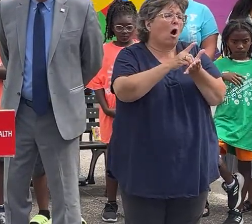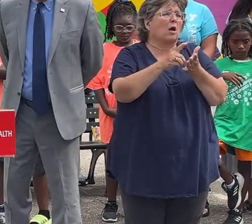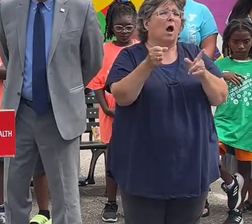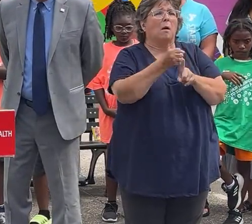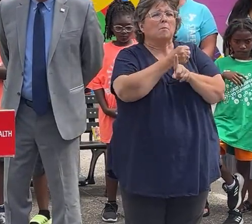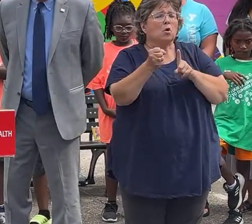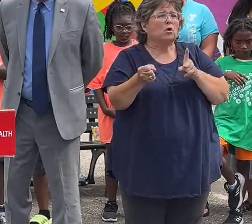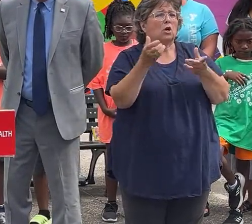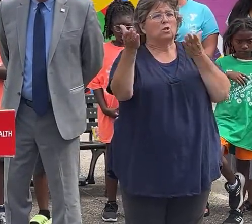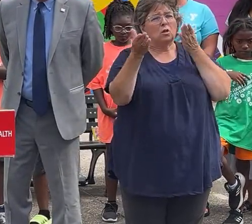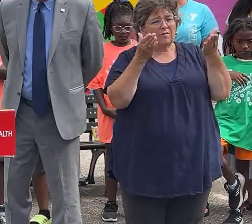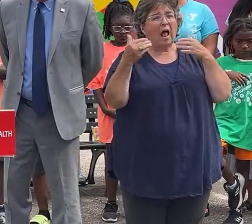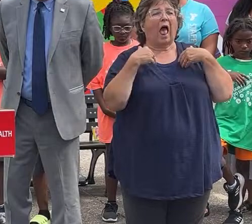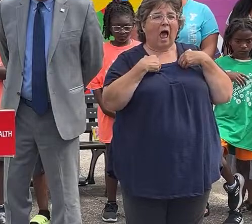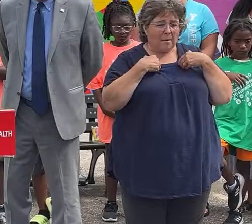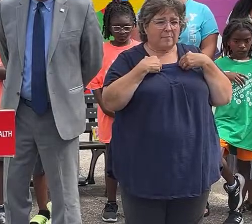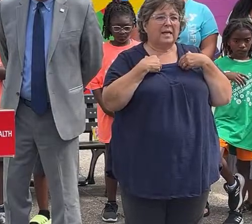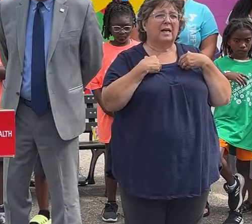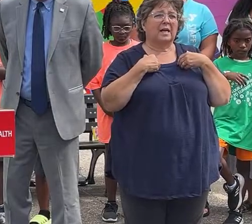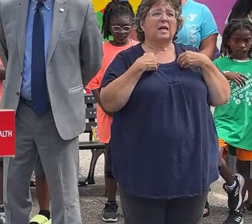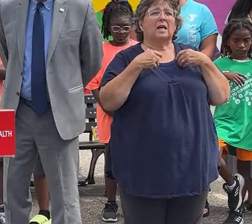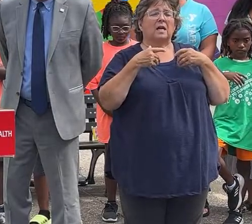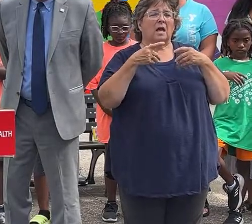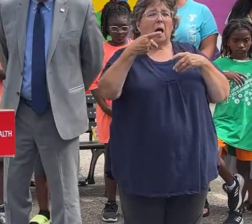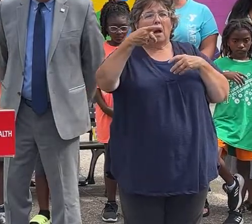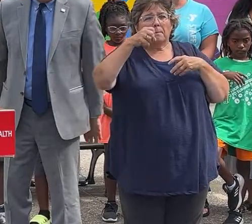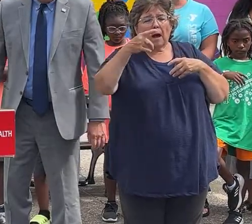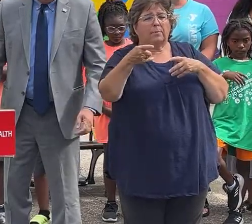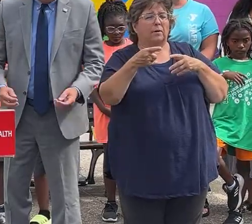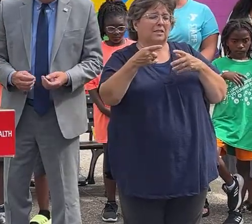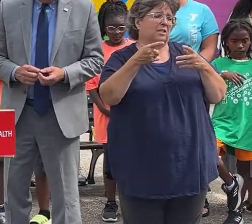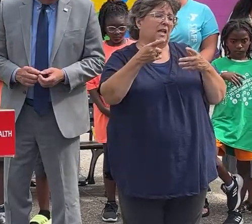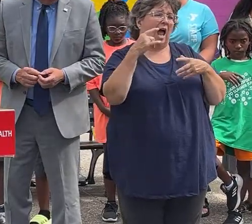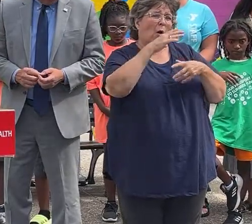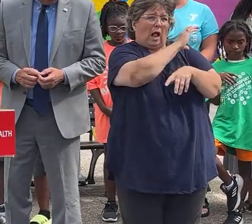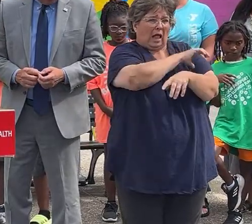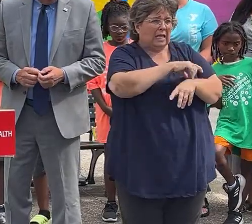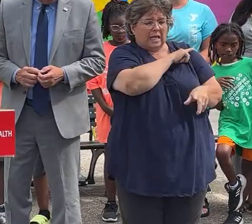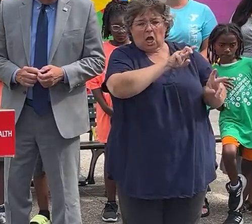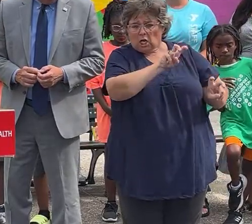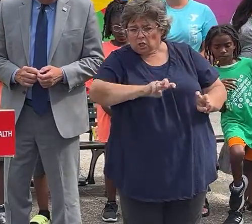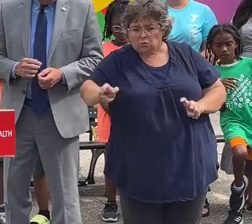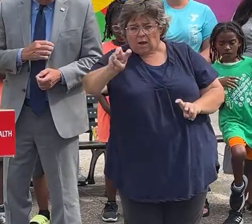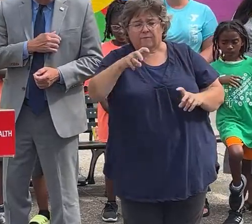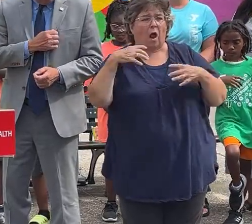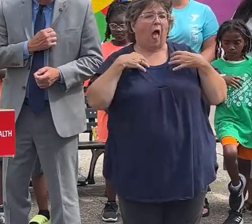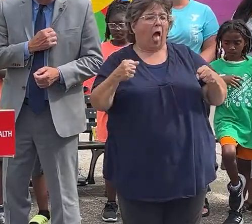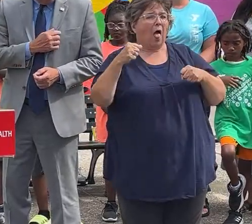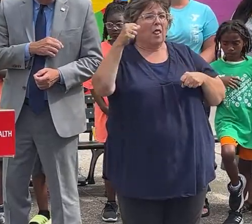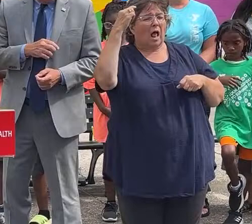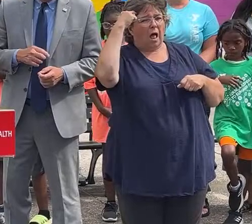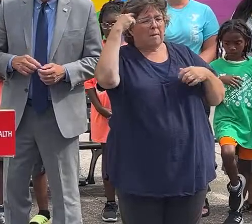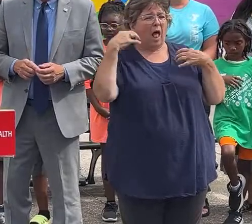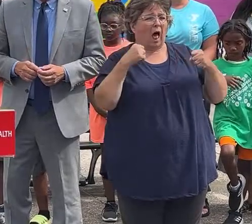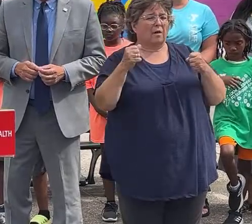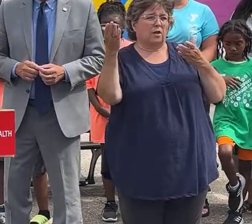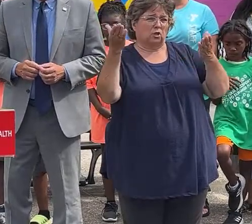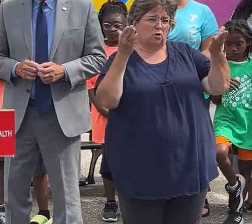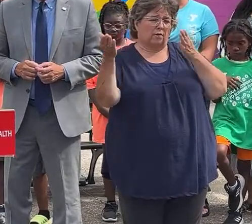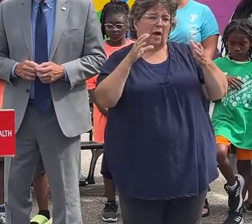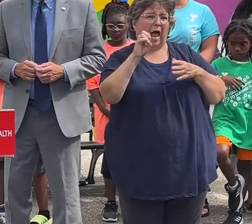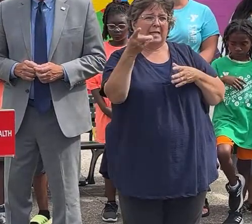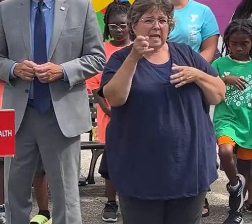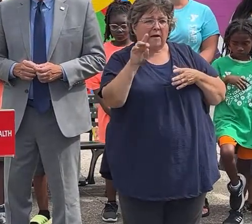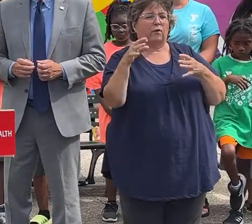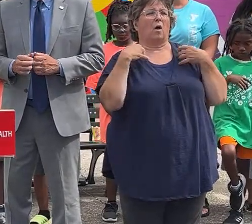we think that there's going to be a lot of co-population with the patients that we see in our clinic for our other excellent services with Endeavor